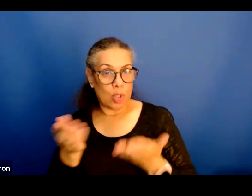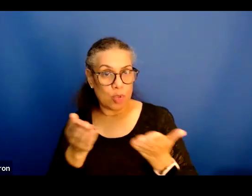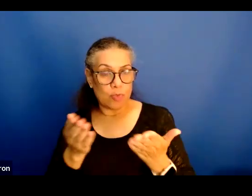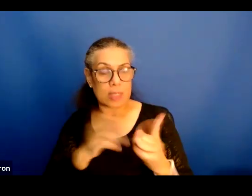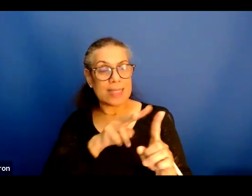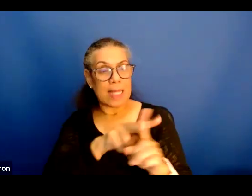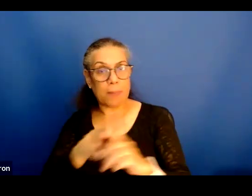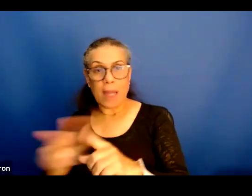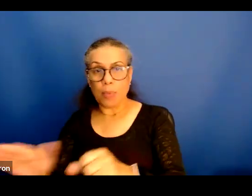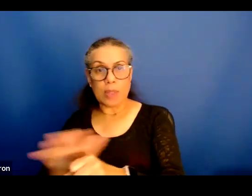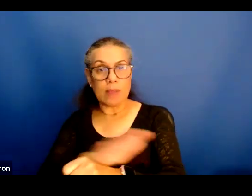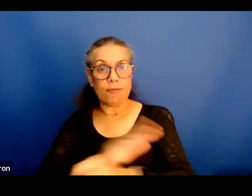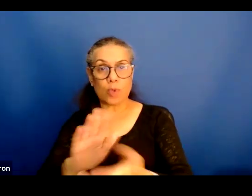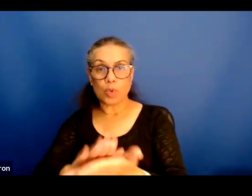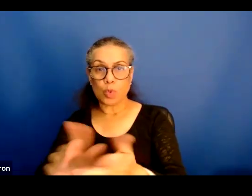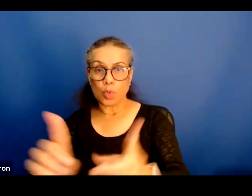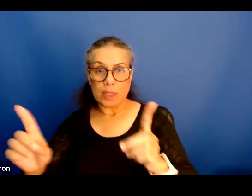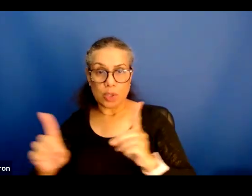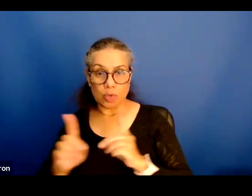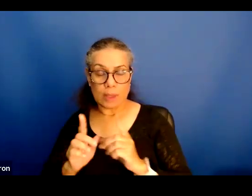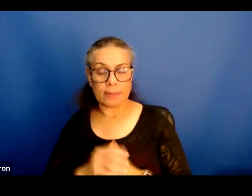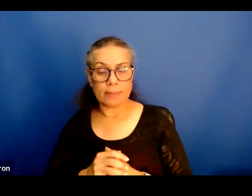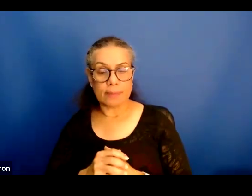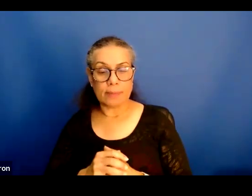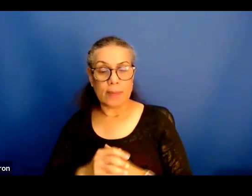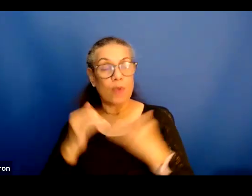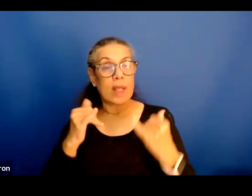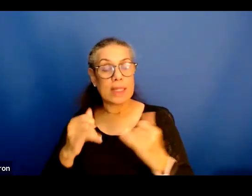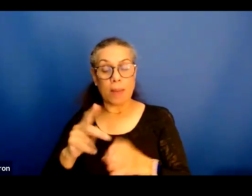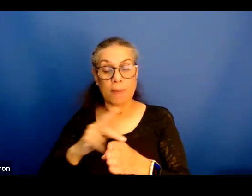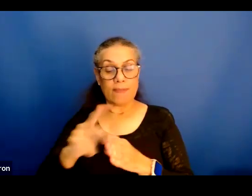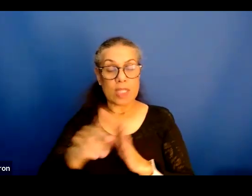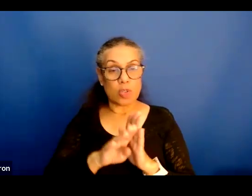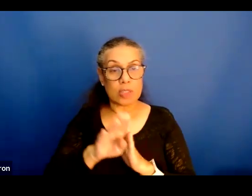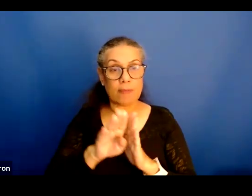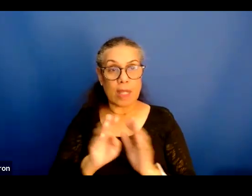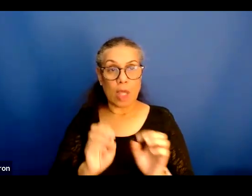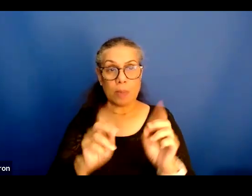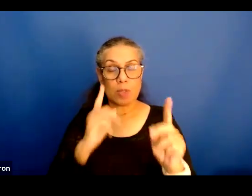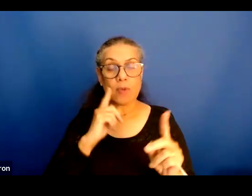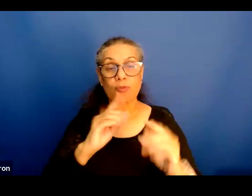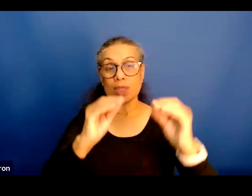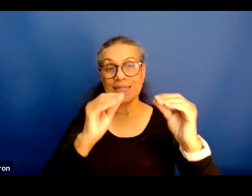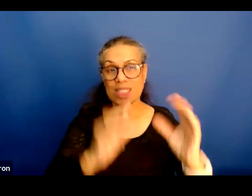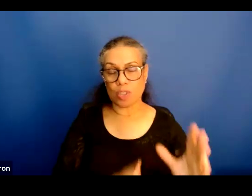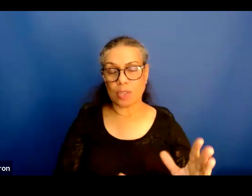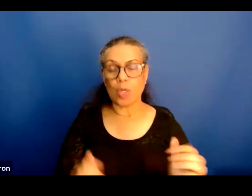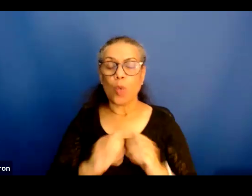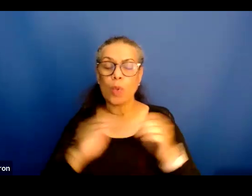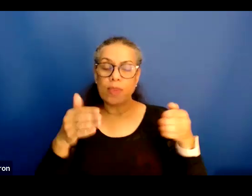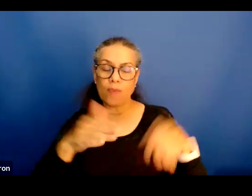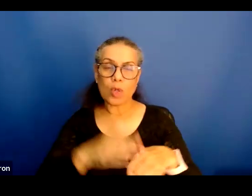the district. We're expanding professional development opportunities for educators with a focus